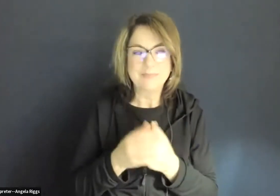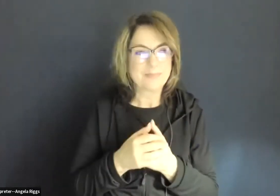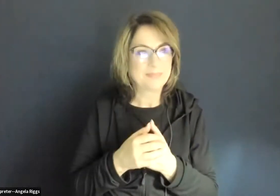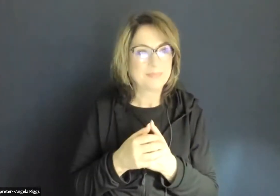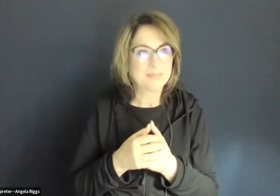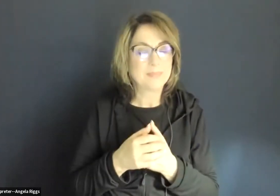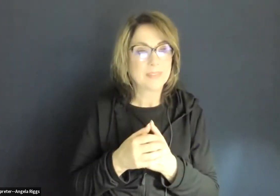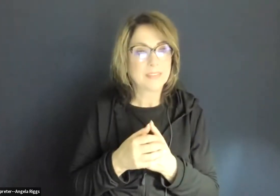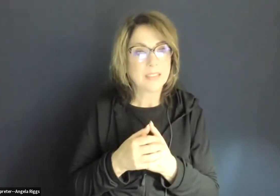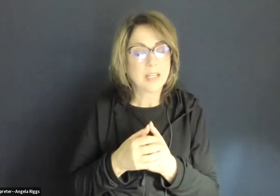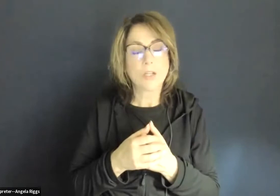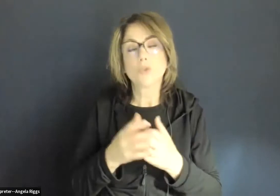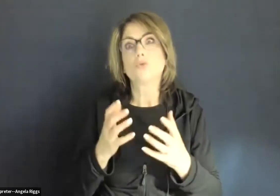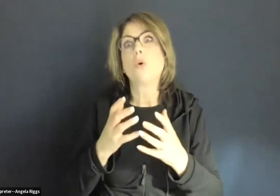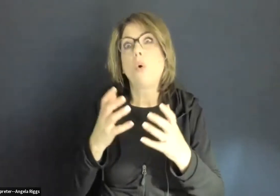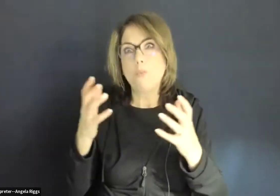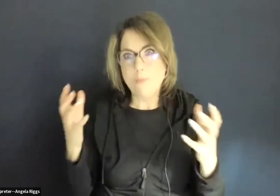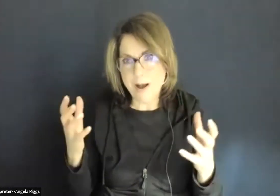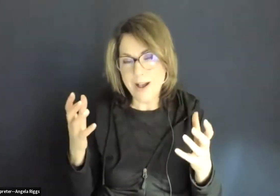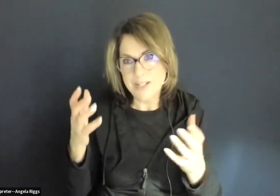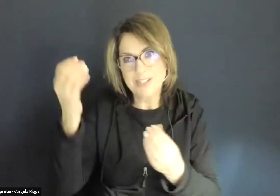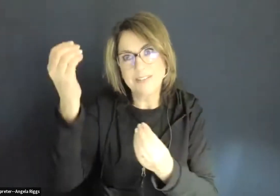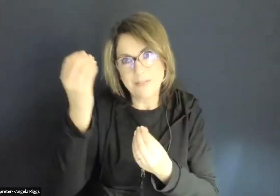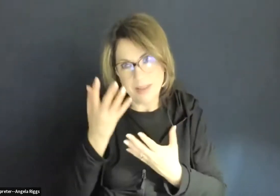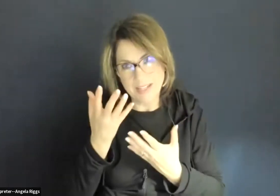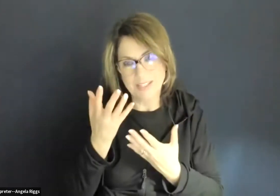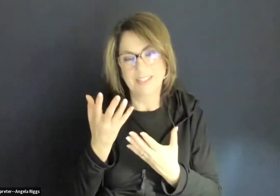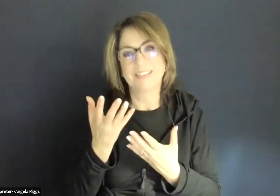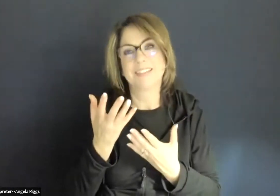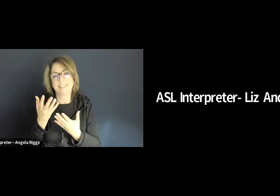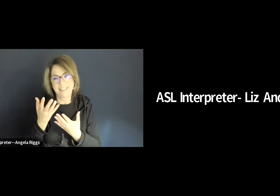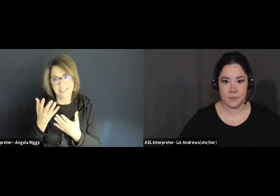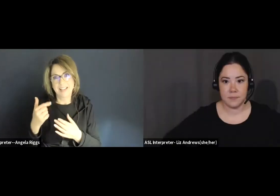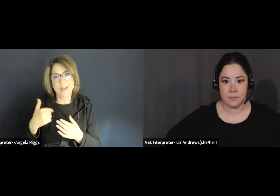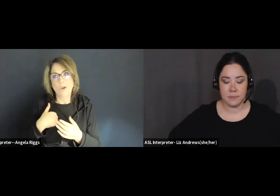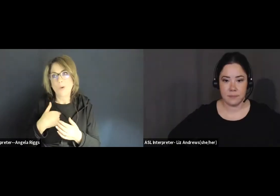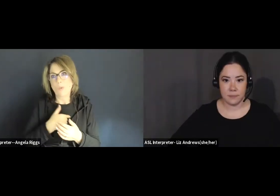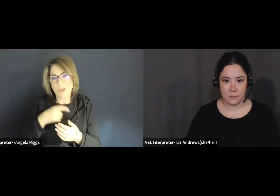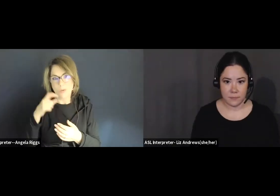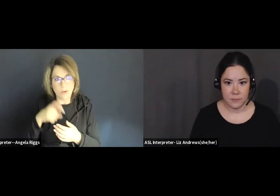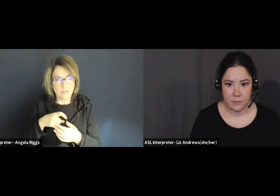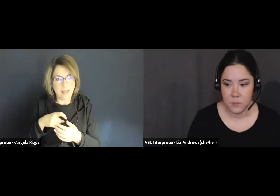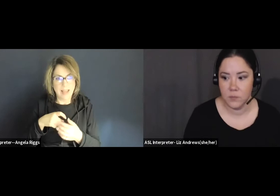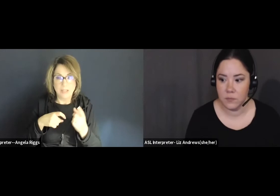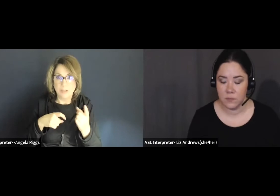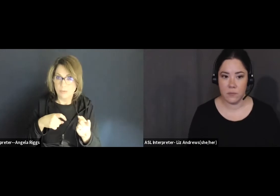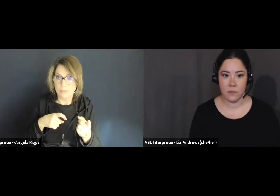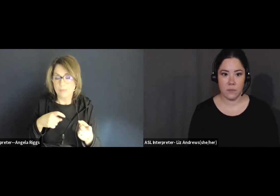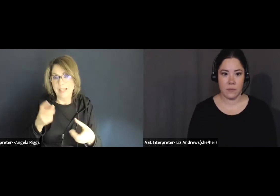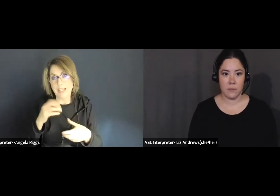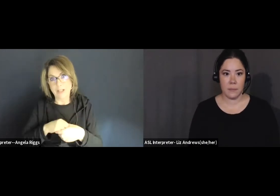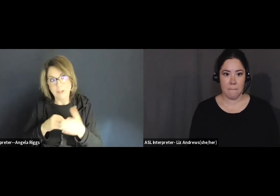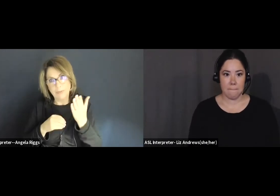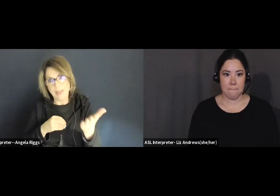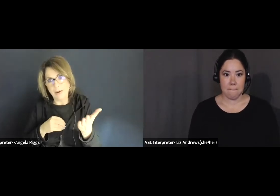There was just so much information that we would have had to include here. So what Nina